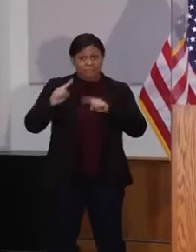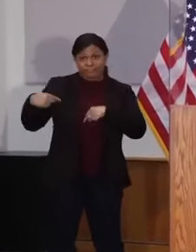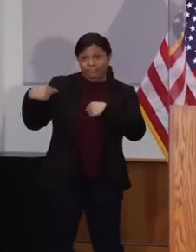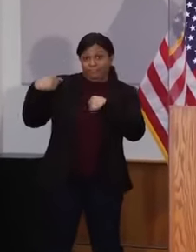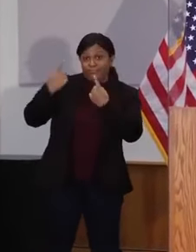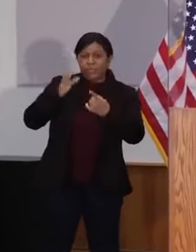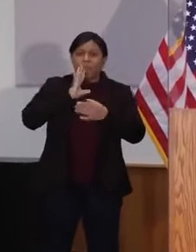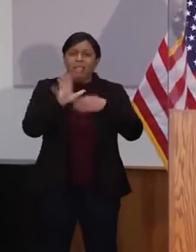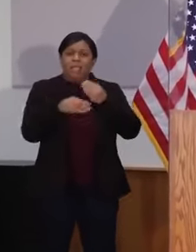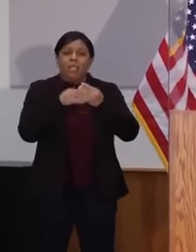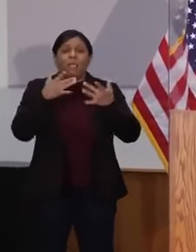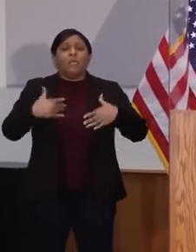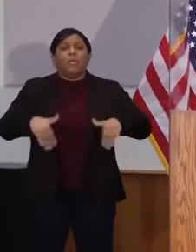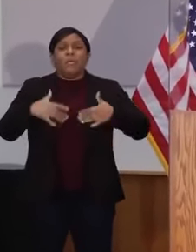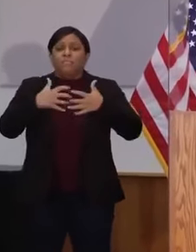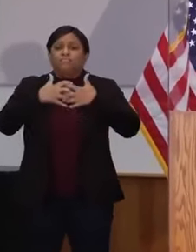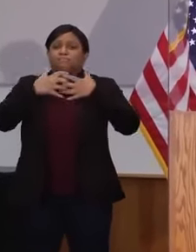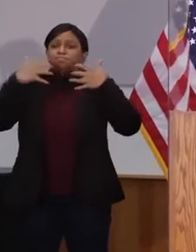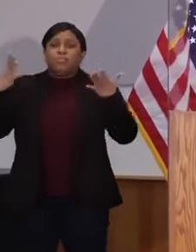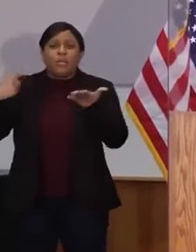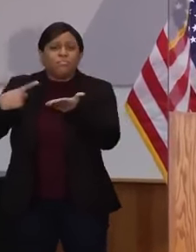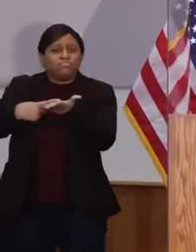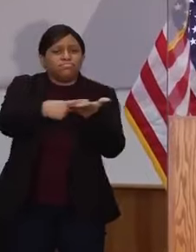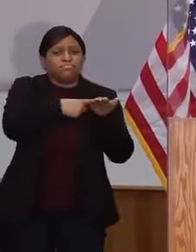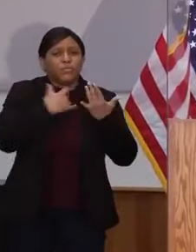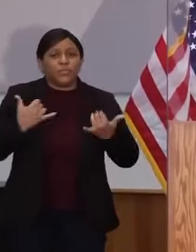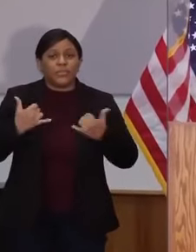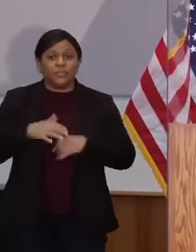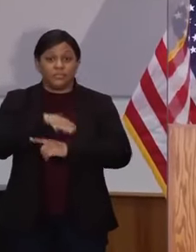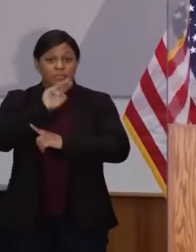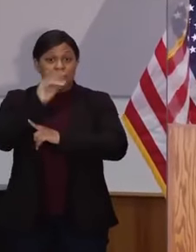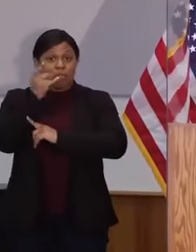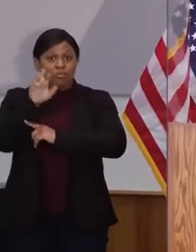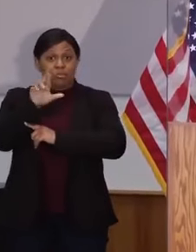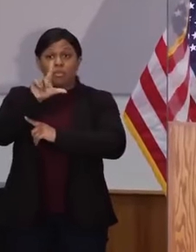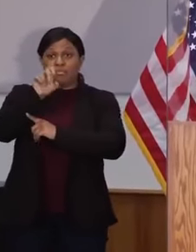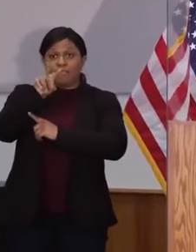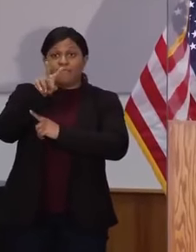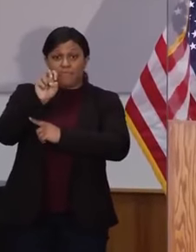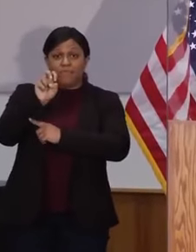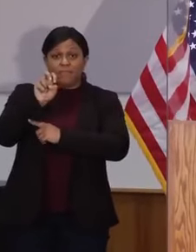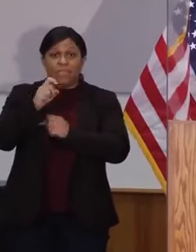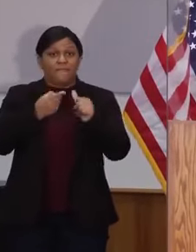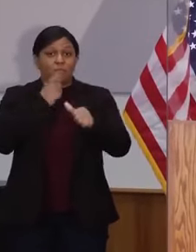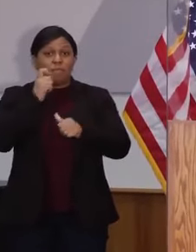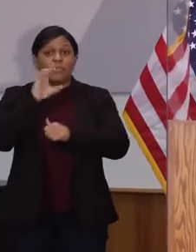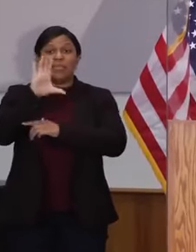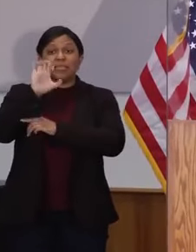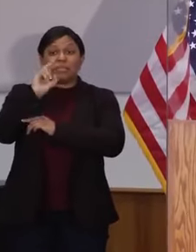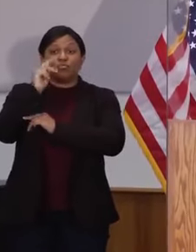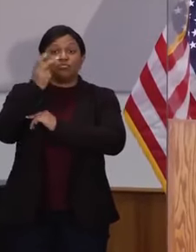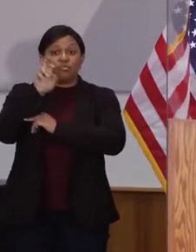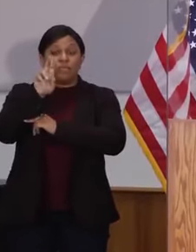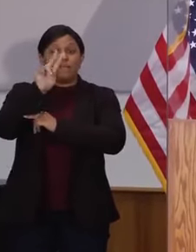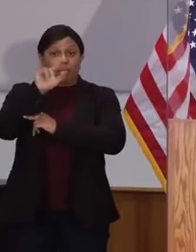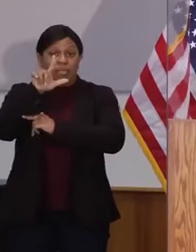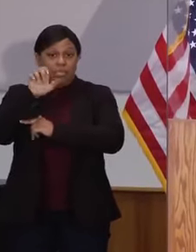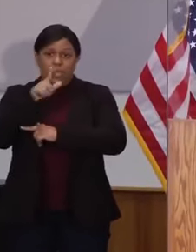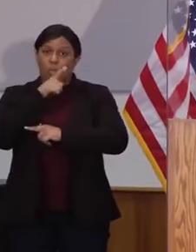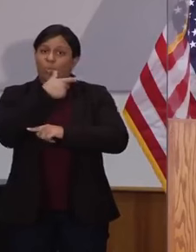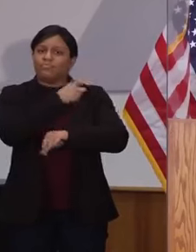this discussion today. We have Mayor Love, the mayor of Centerville, is here and also works closely with the League of Minnesota